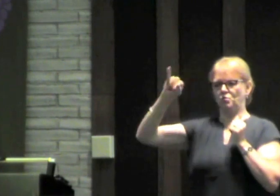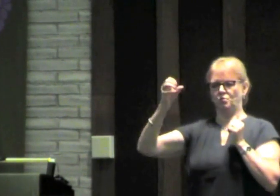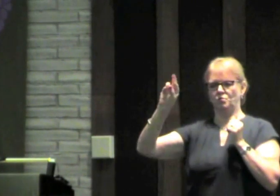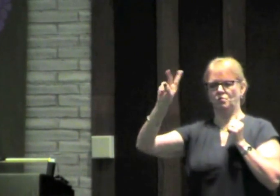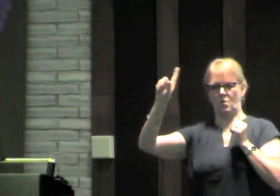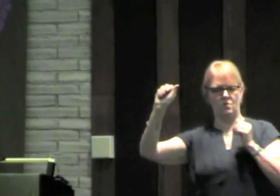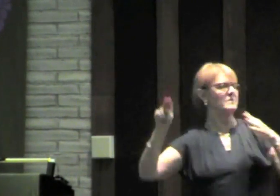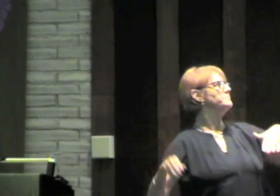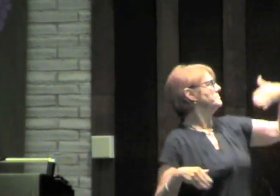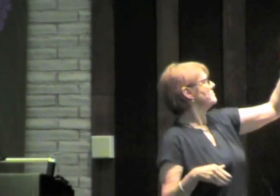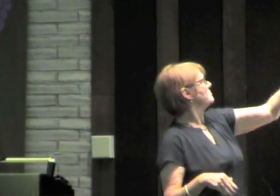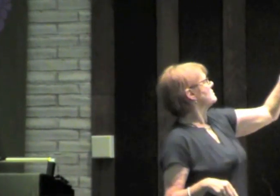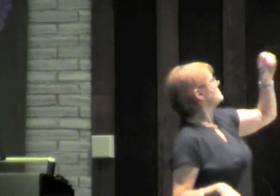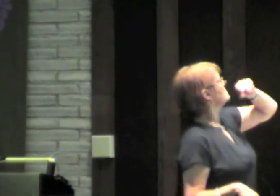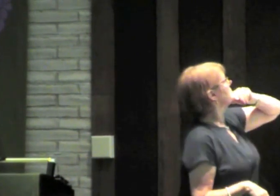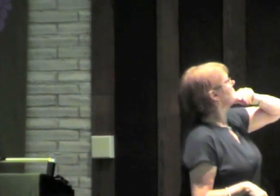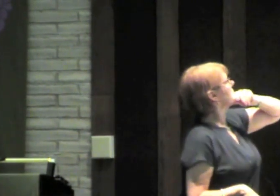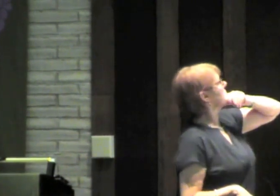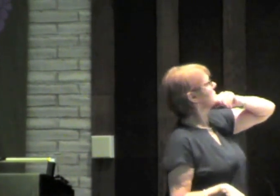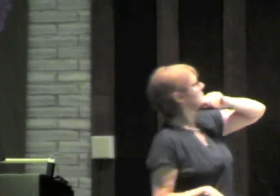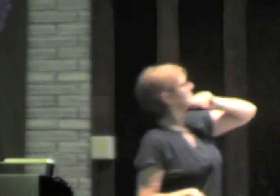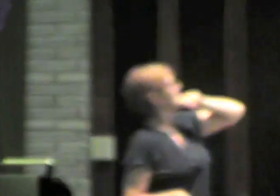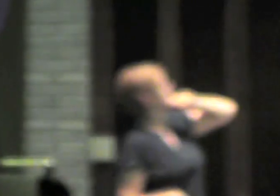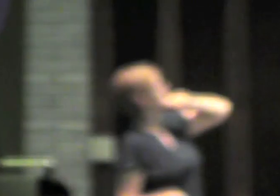things. Now we went to Israel, and we went to,